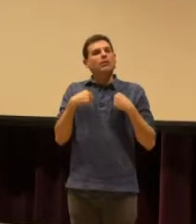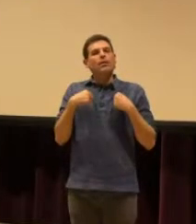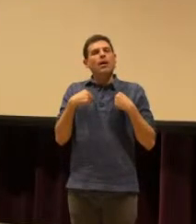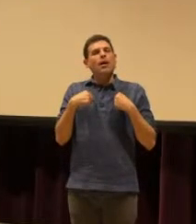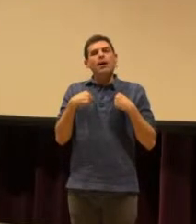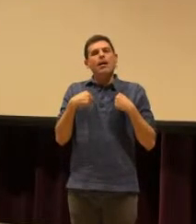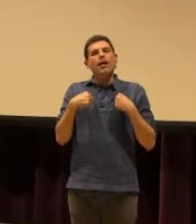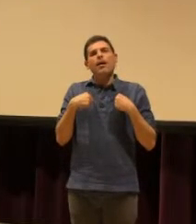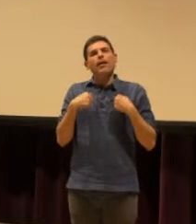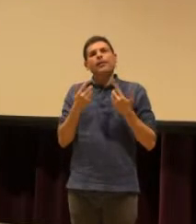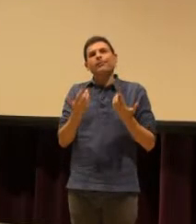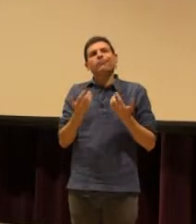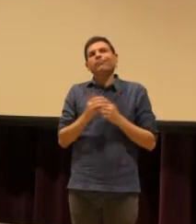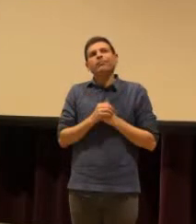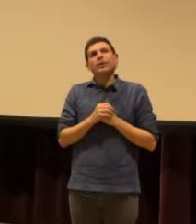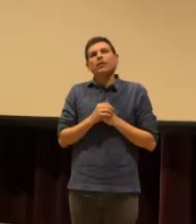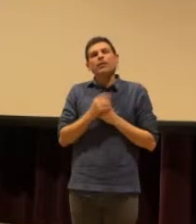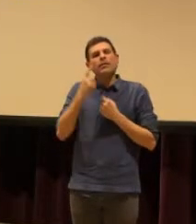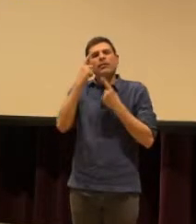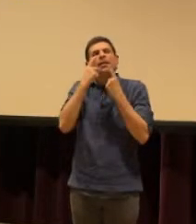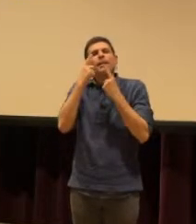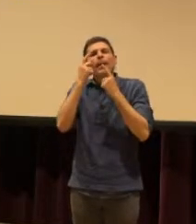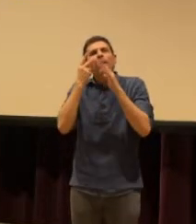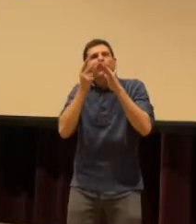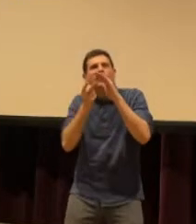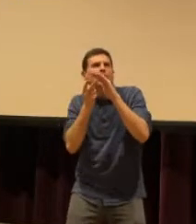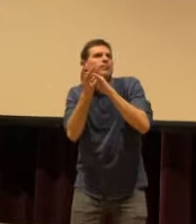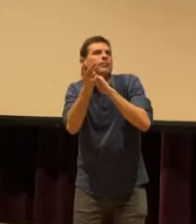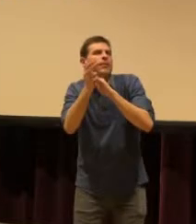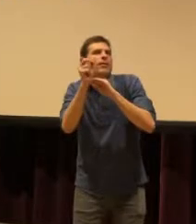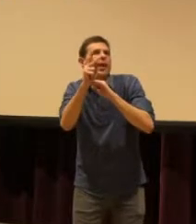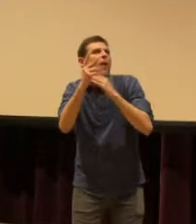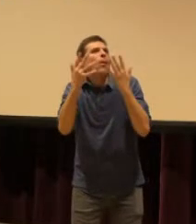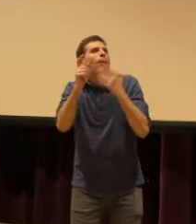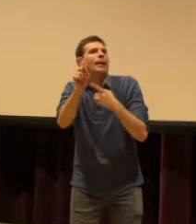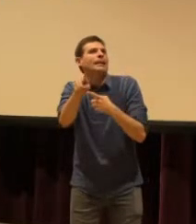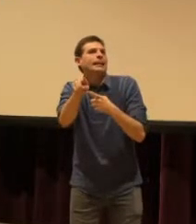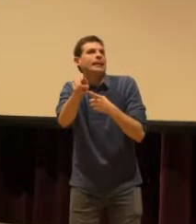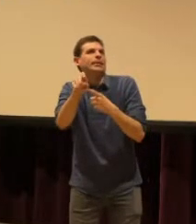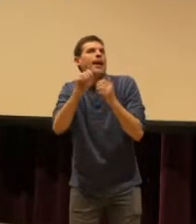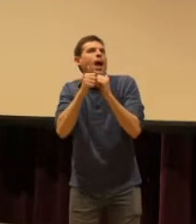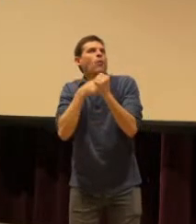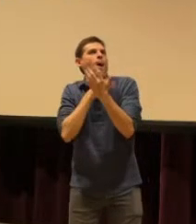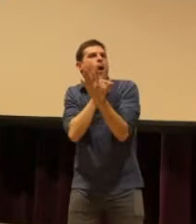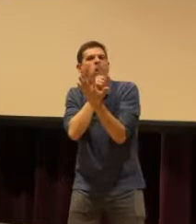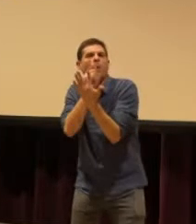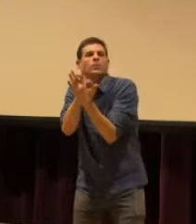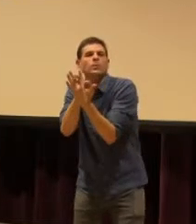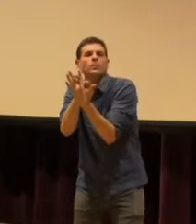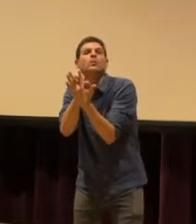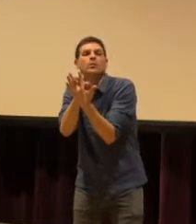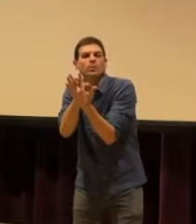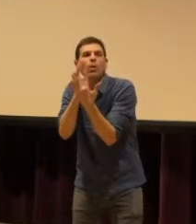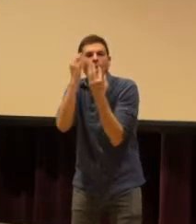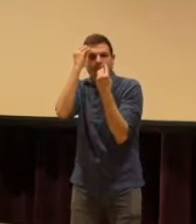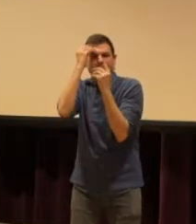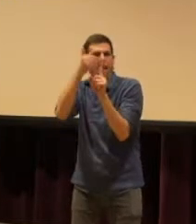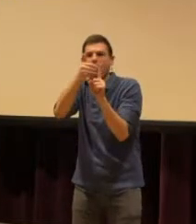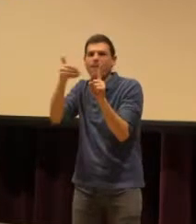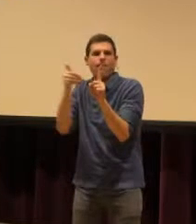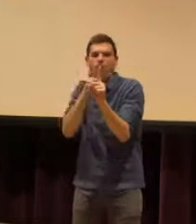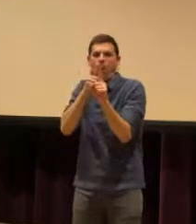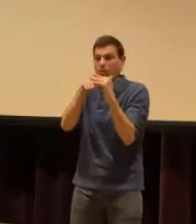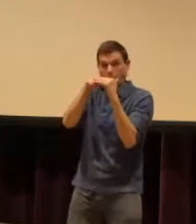communicate. I try to look at what we will need going into this space, how can I communicate that in the moment, and how I can touch base